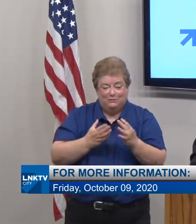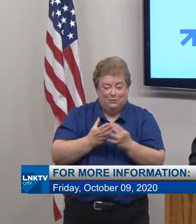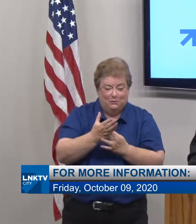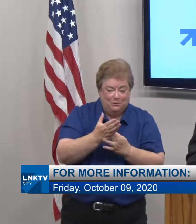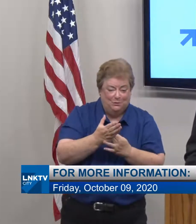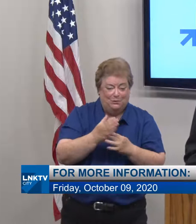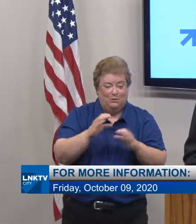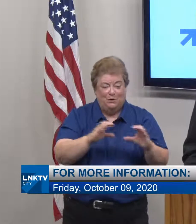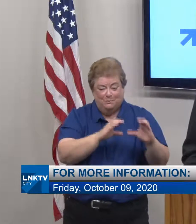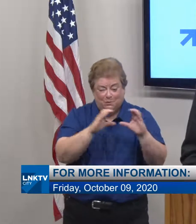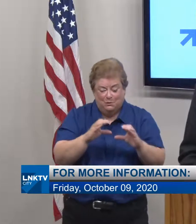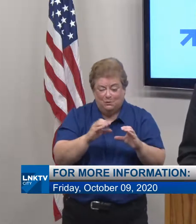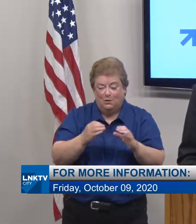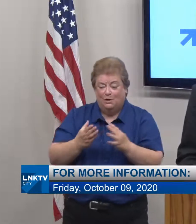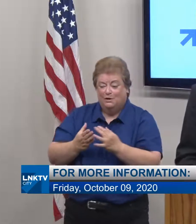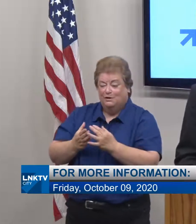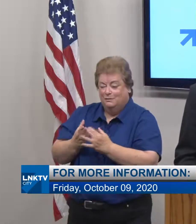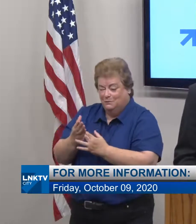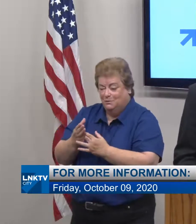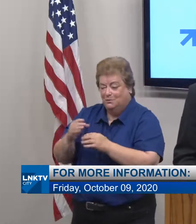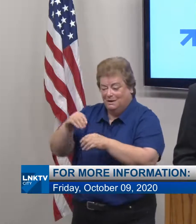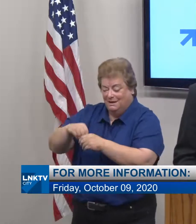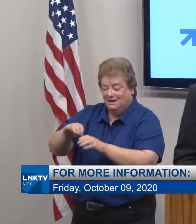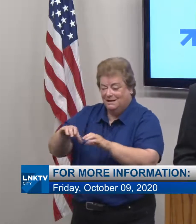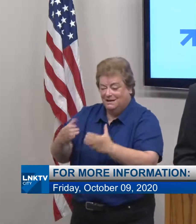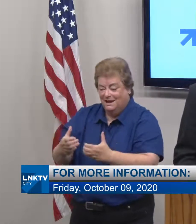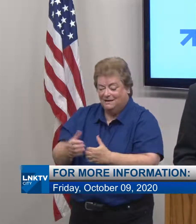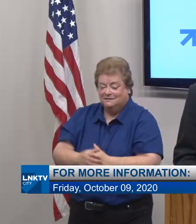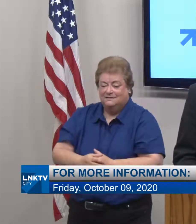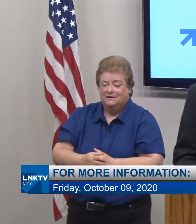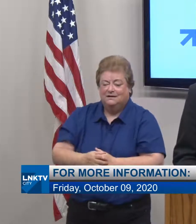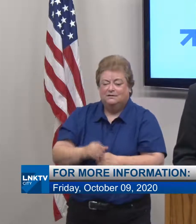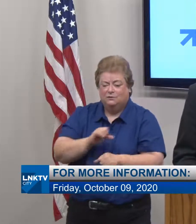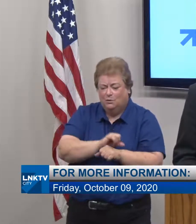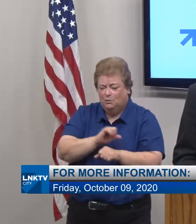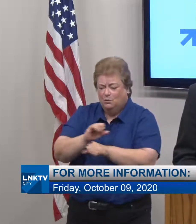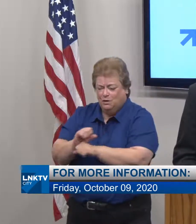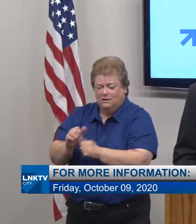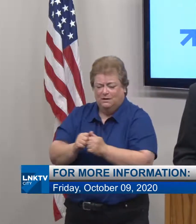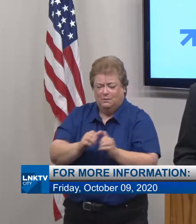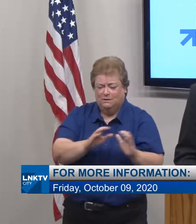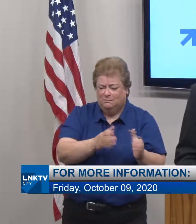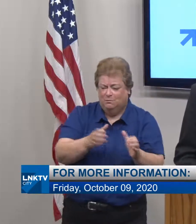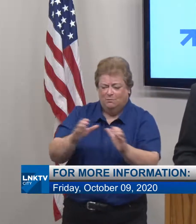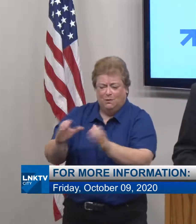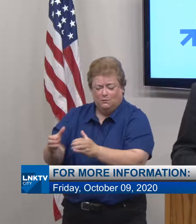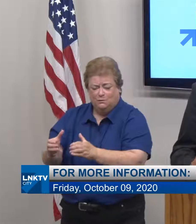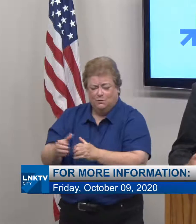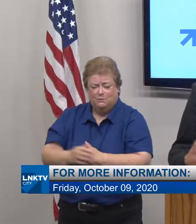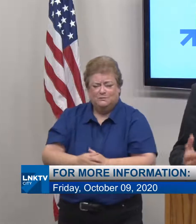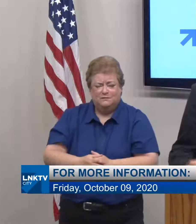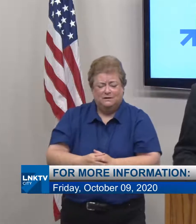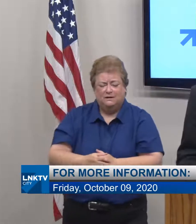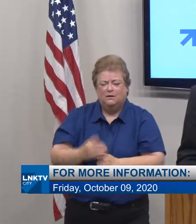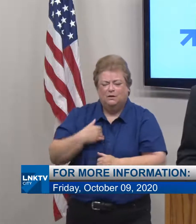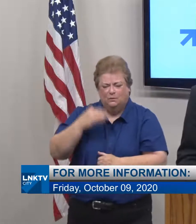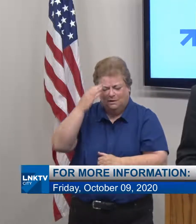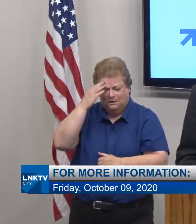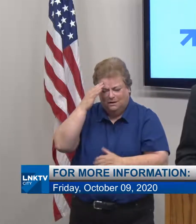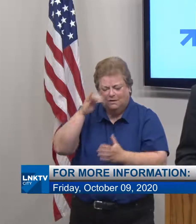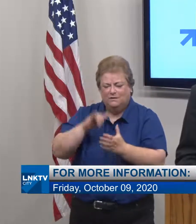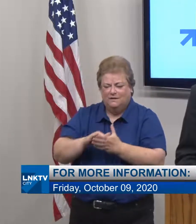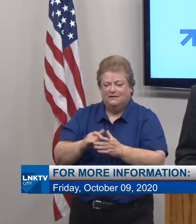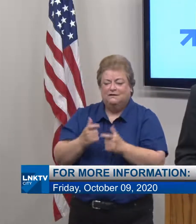academic day, but also working with their in-person students who need their time and attention, we know that this has created a large